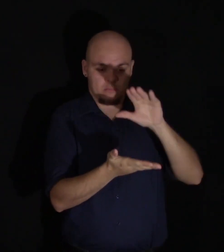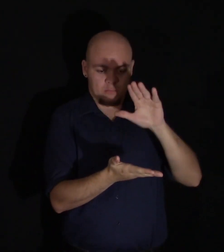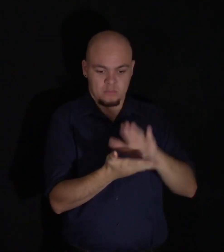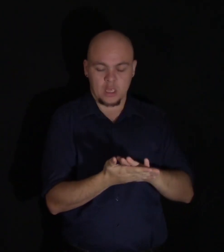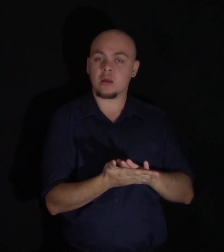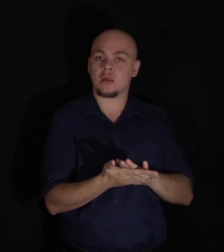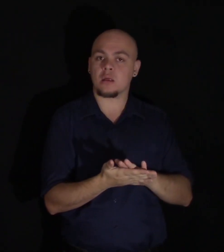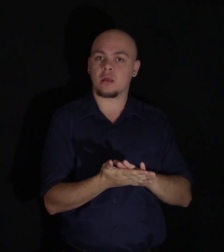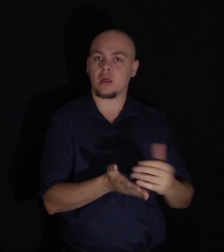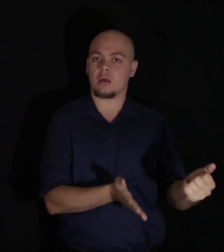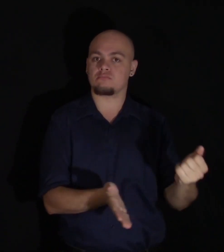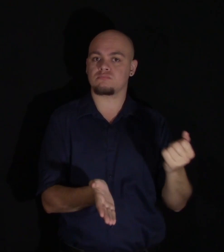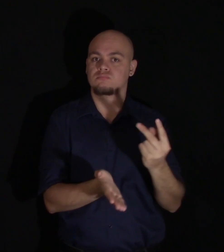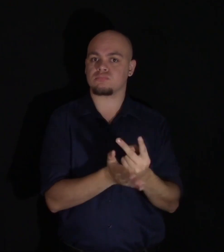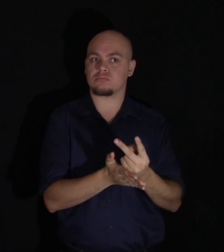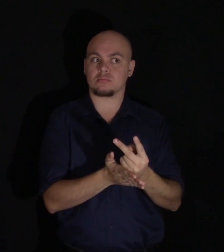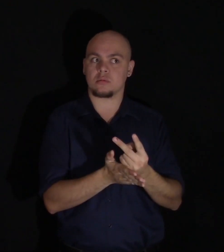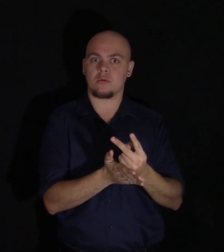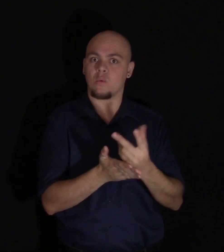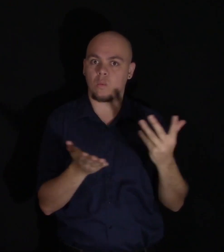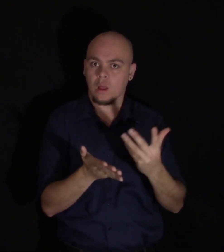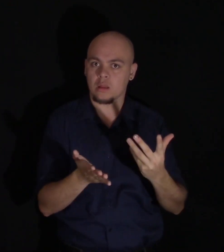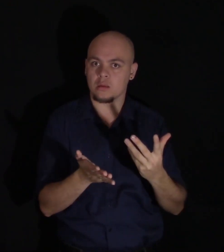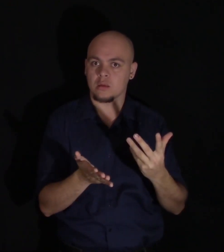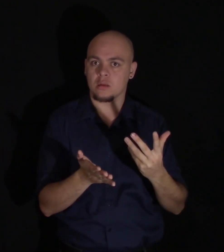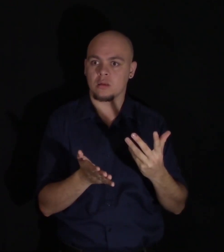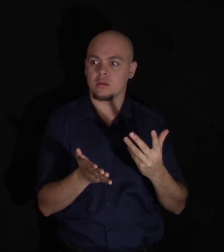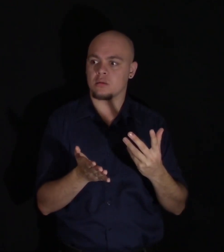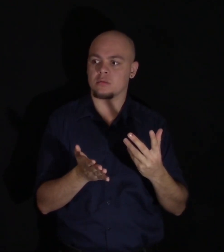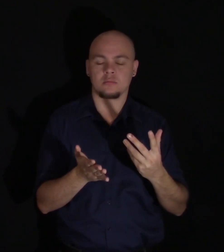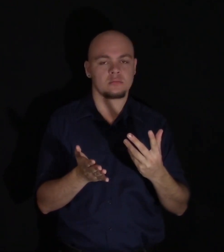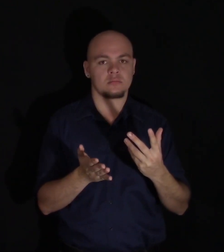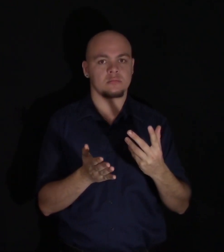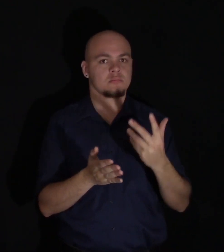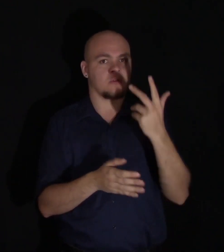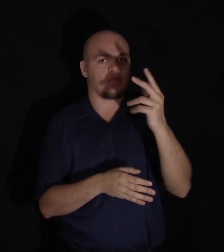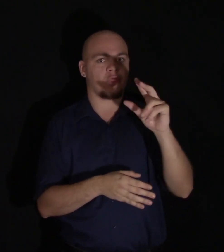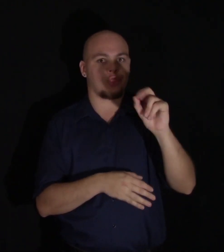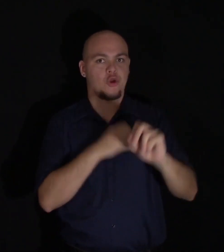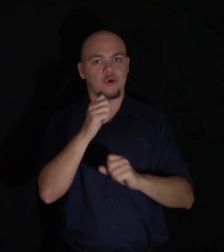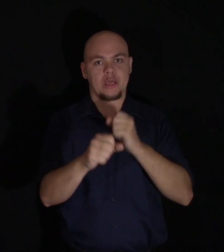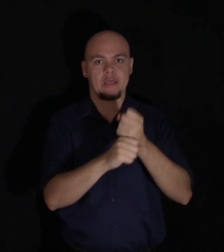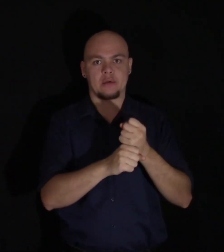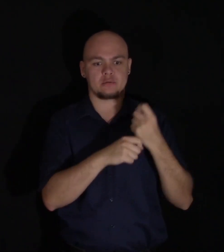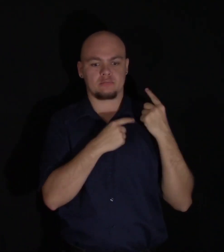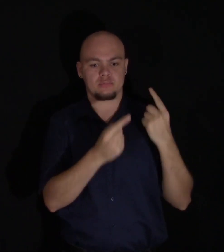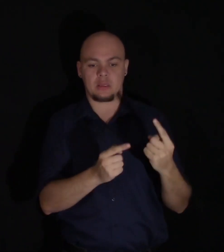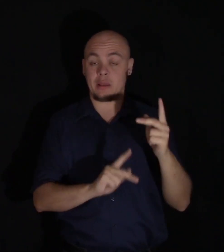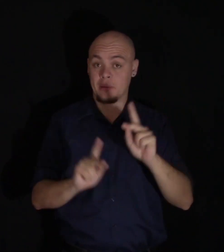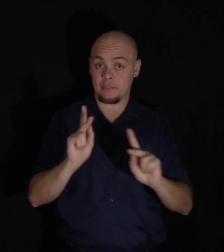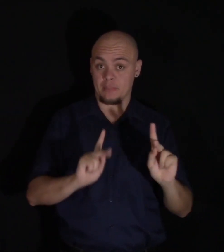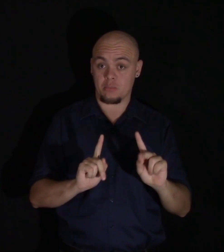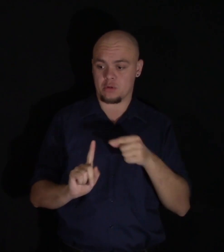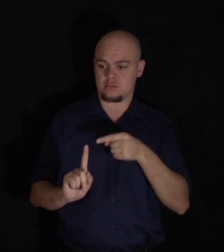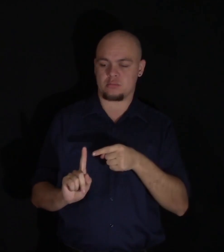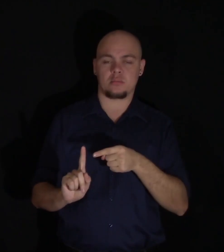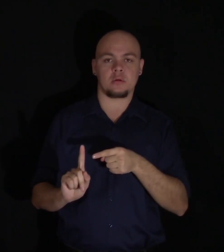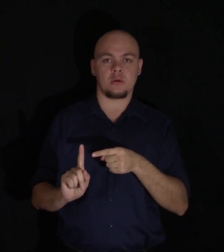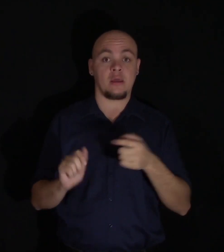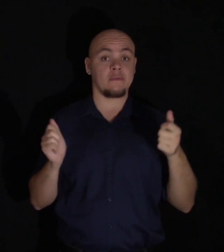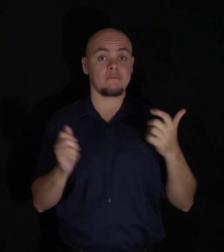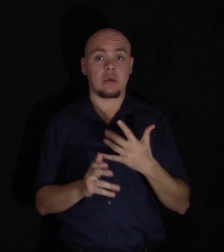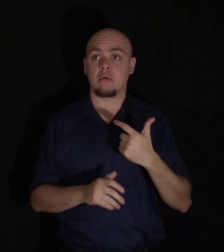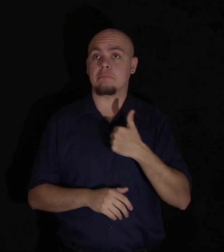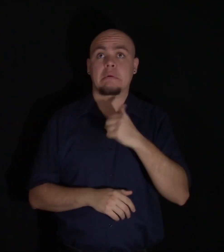scientifically validated something that we've seen happen over, for the last 30 years, that we could take people who had the fear that they